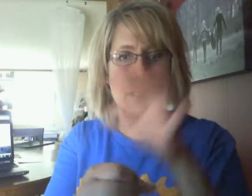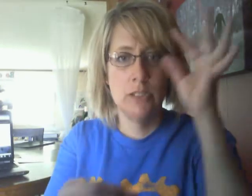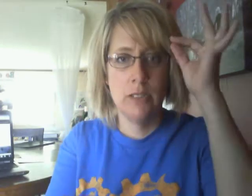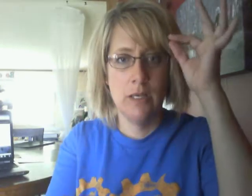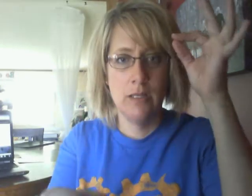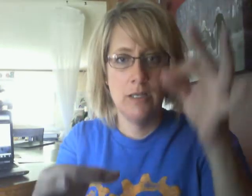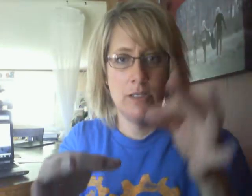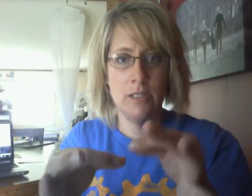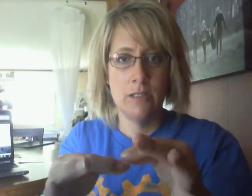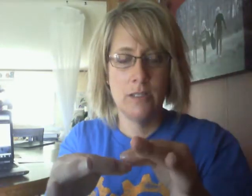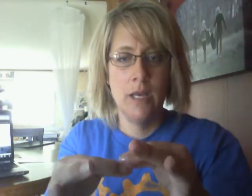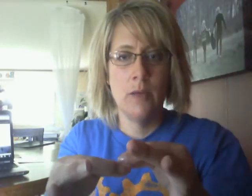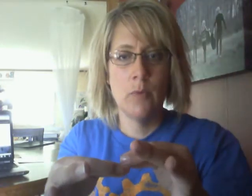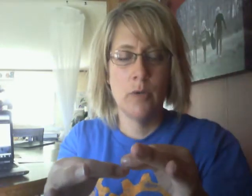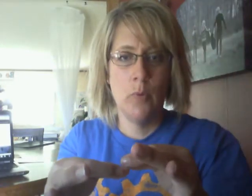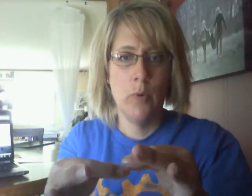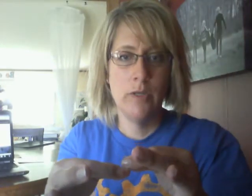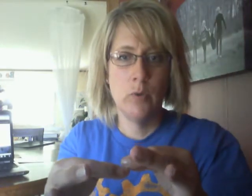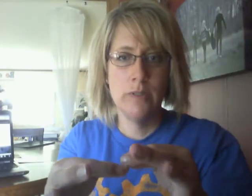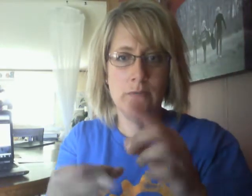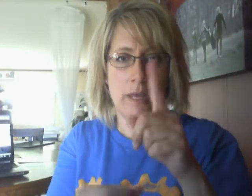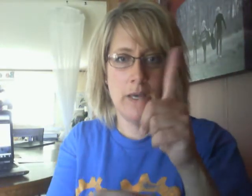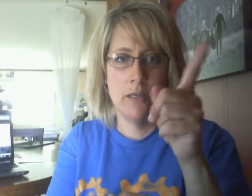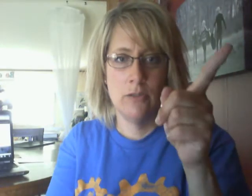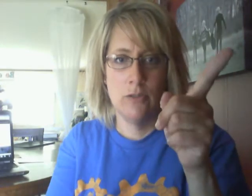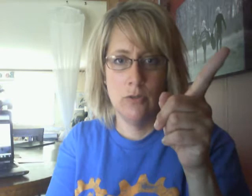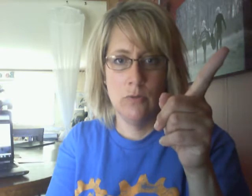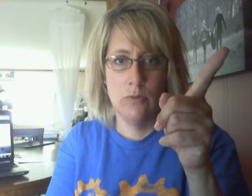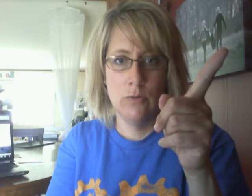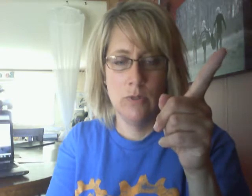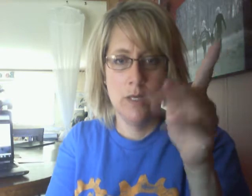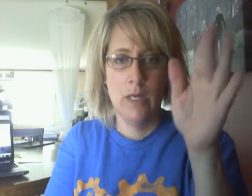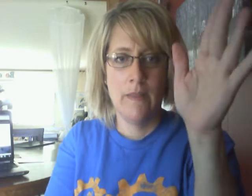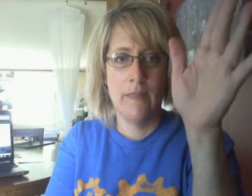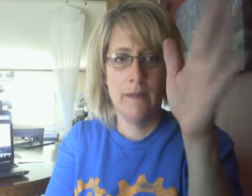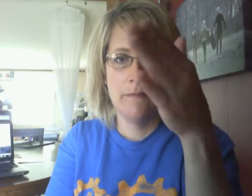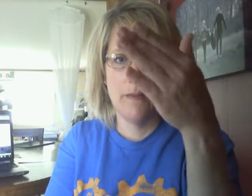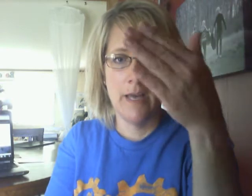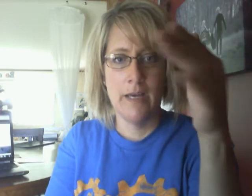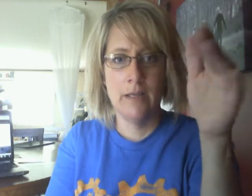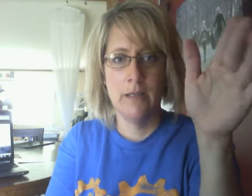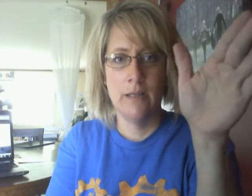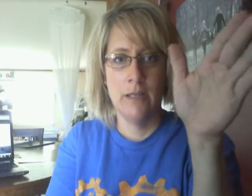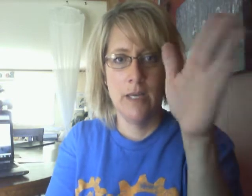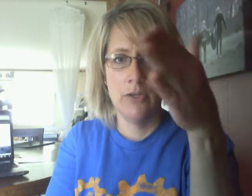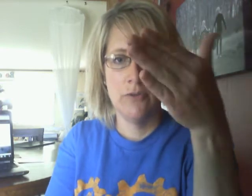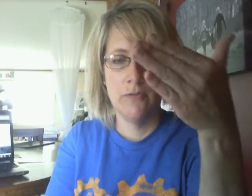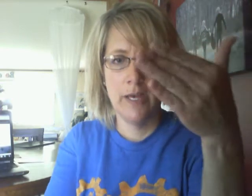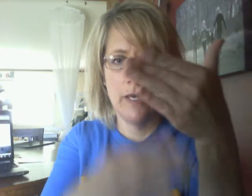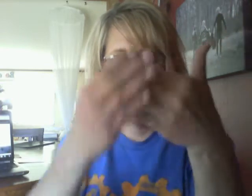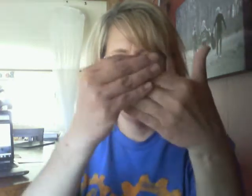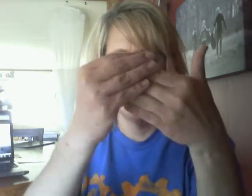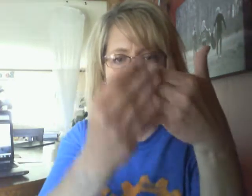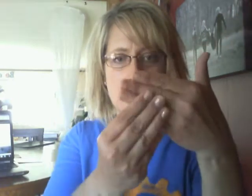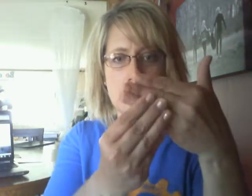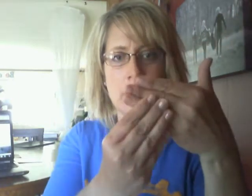pledge allegiance. Then we're going to point towards the flag, to the flag. And your flag is fingers